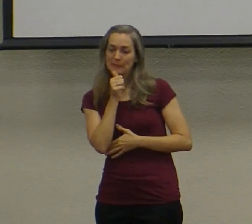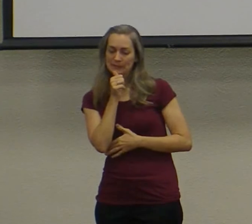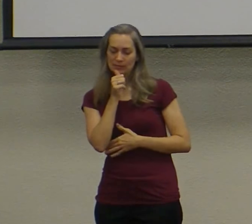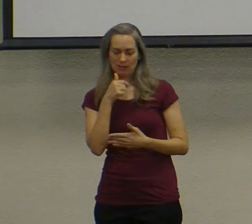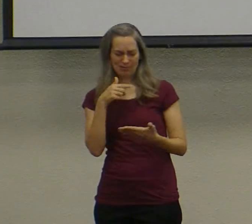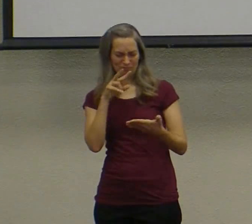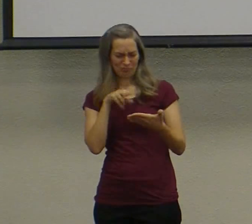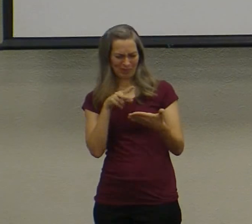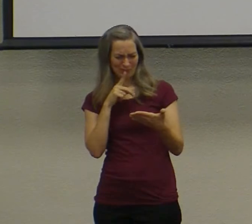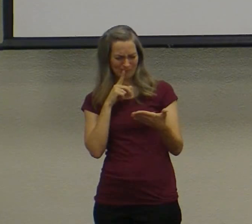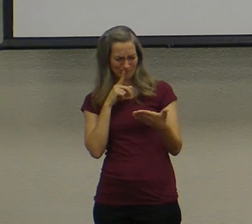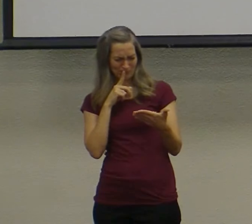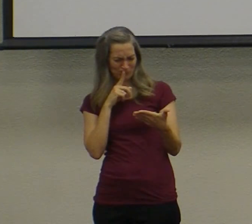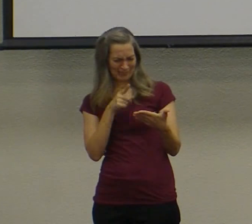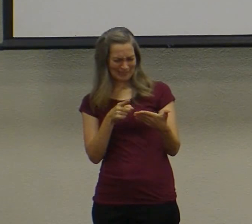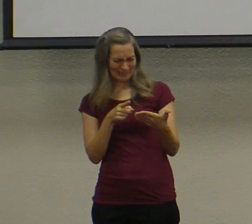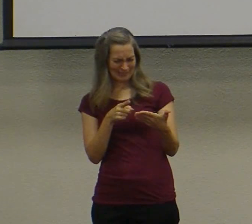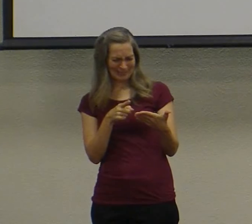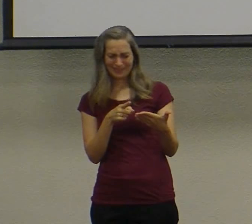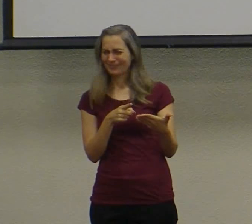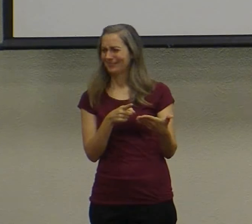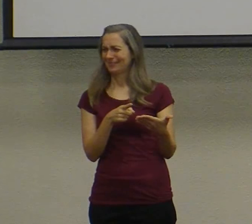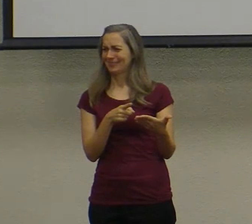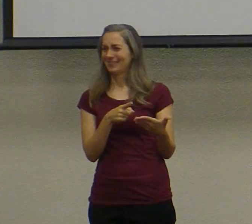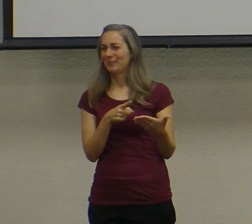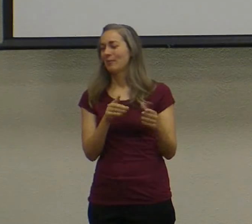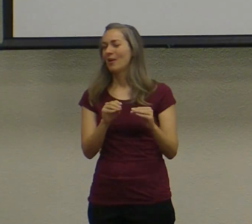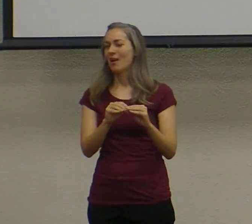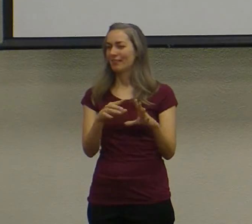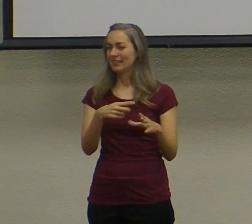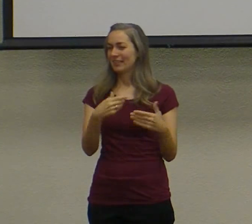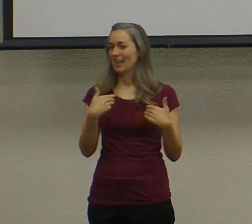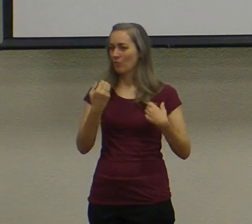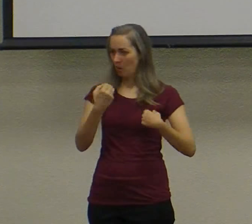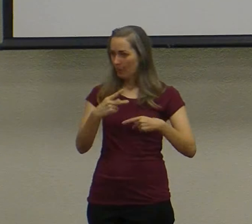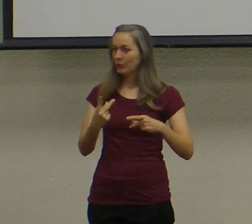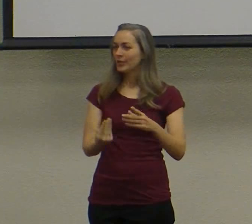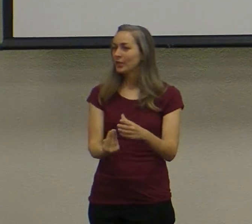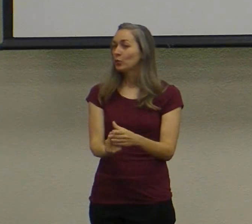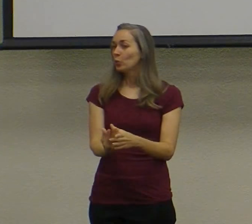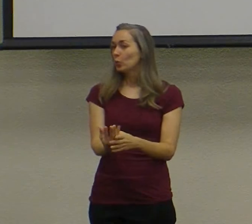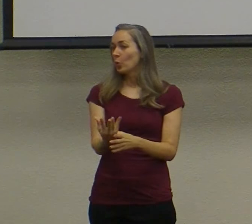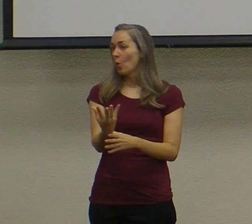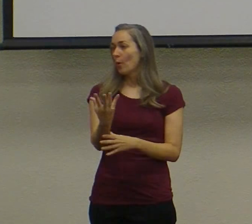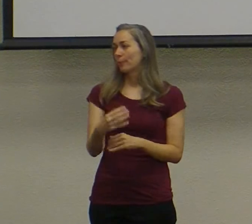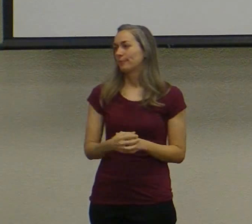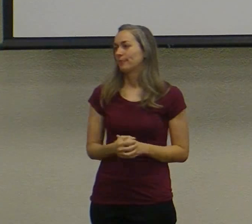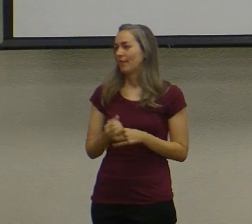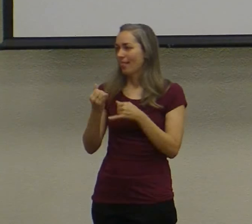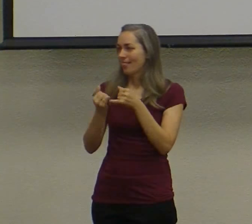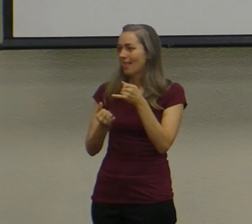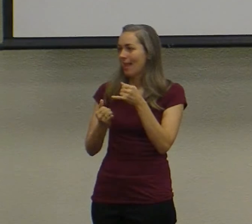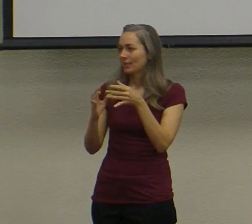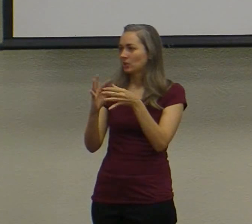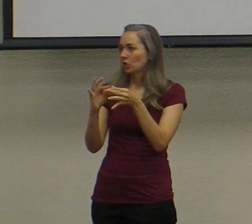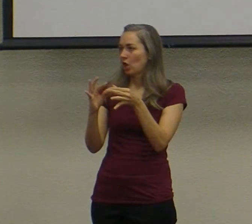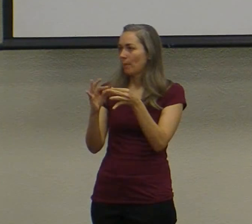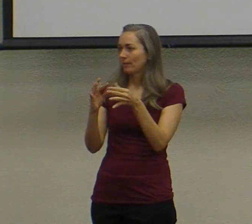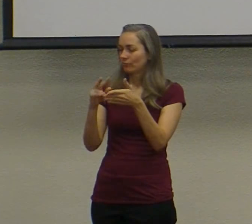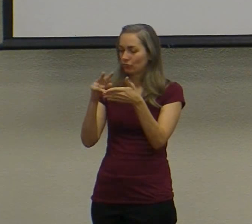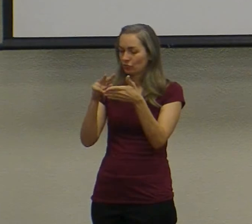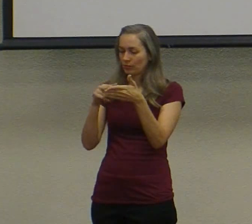when I read it, but obviously he had some opportunities to really grow. And then the last comment, I'll just